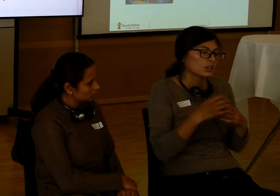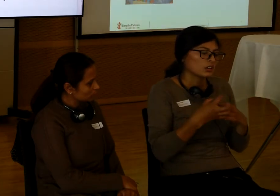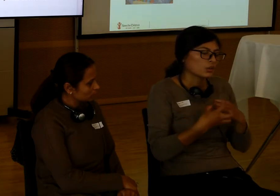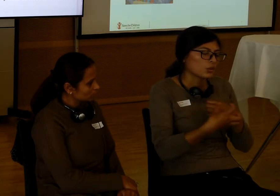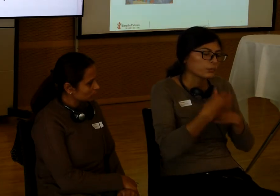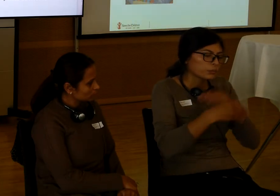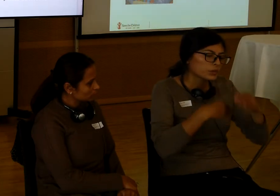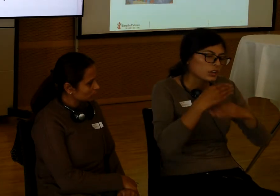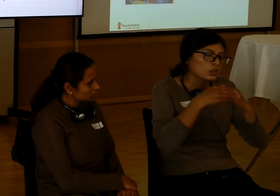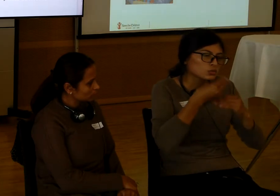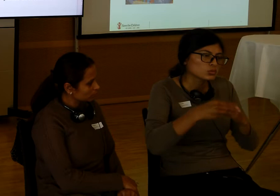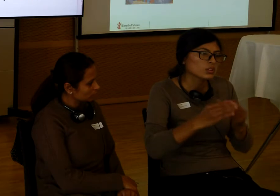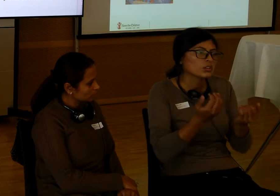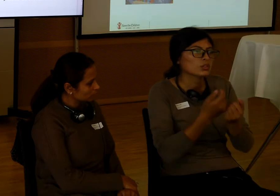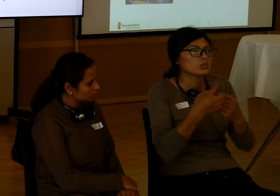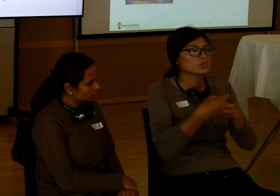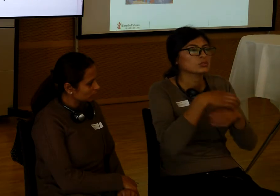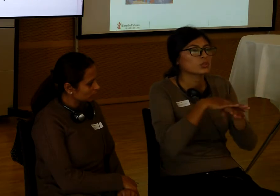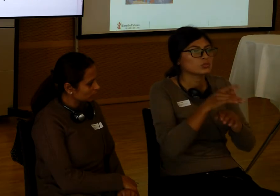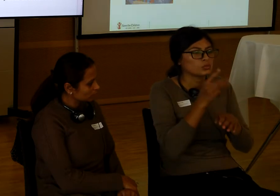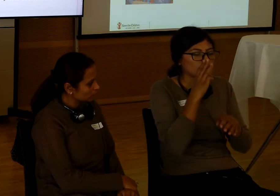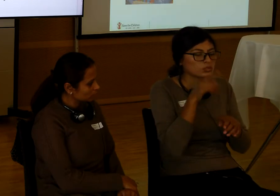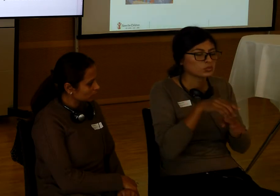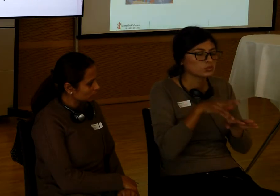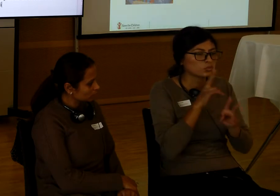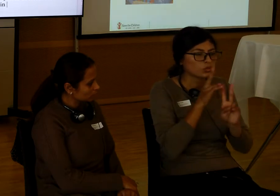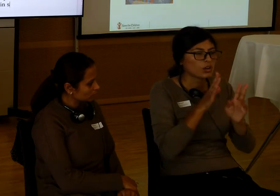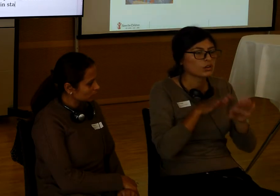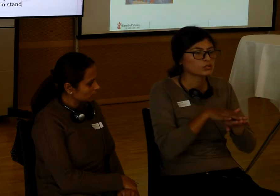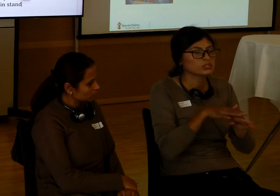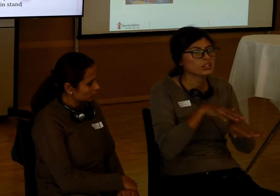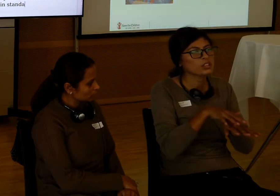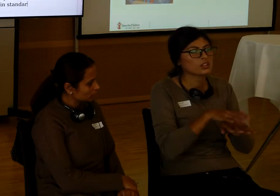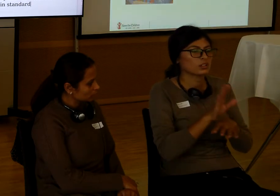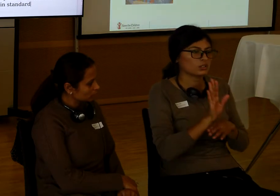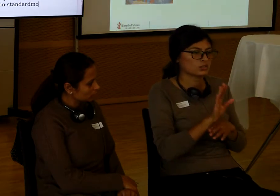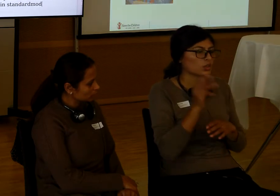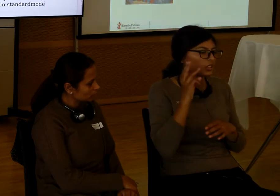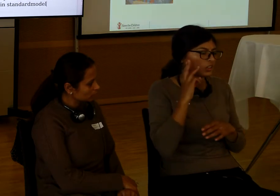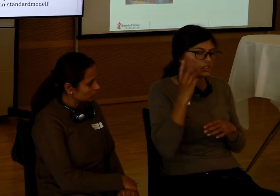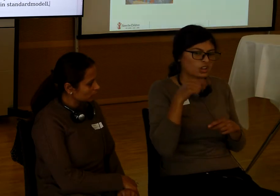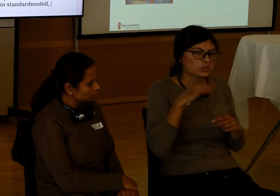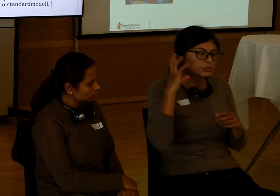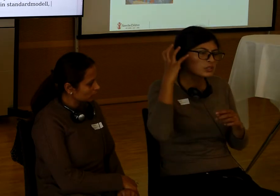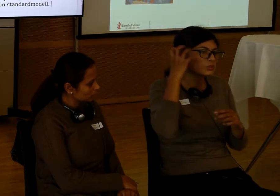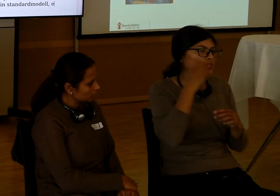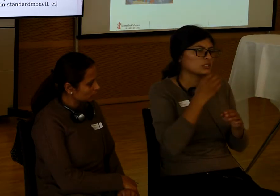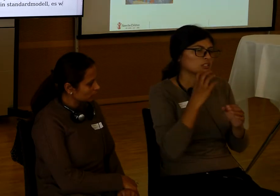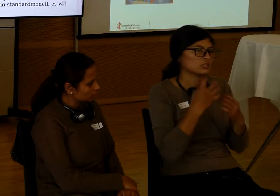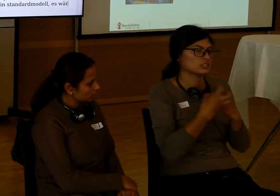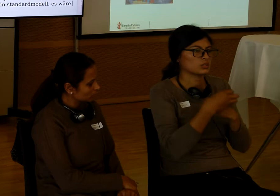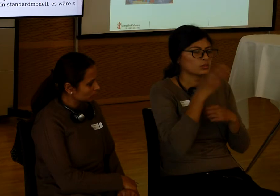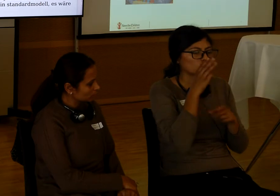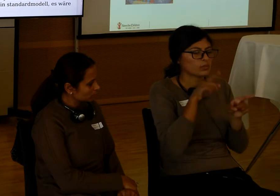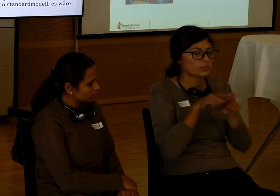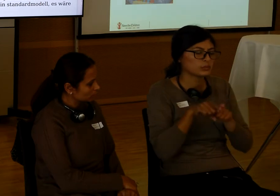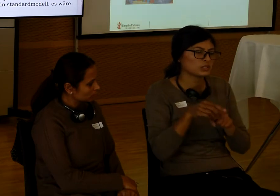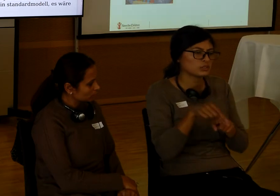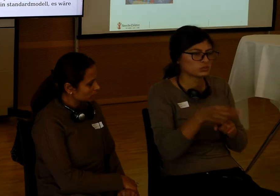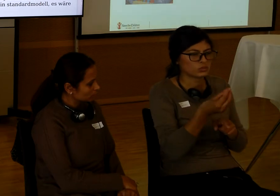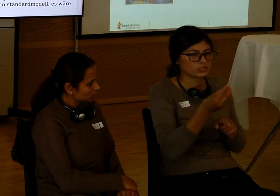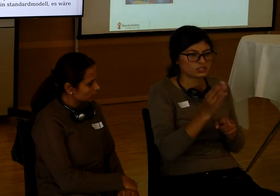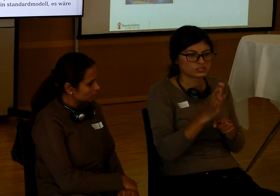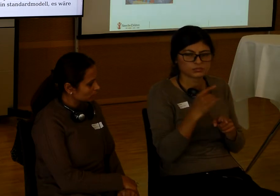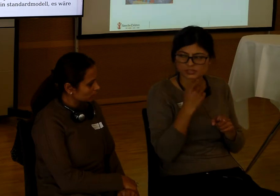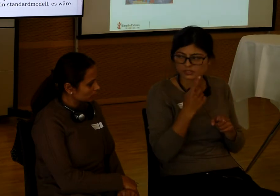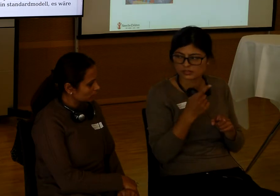struggle with that. We have many challenges here in Western countries as well. We have heard it also in the introduction.